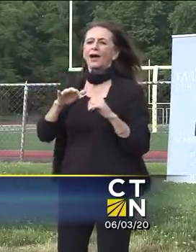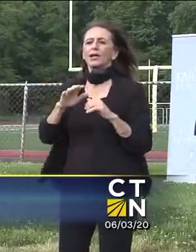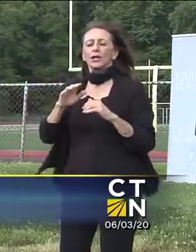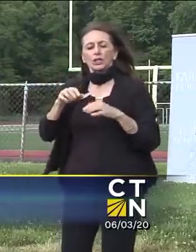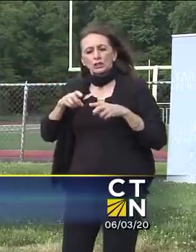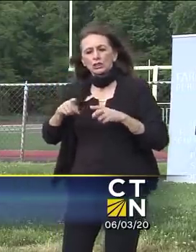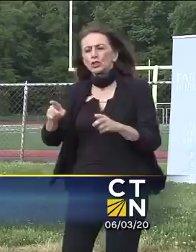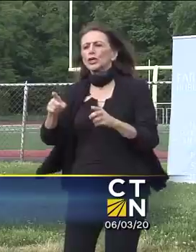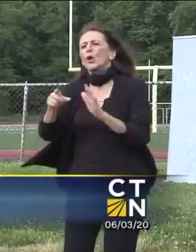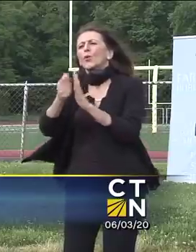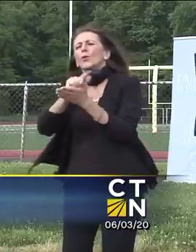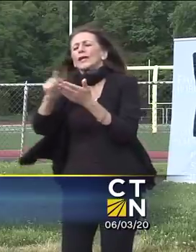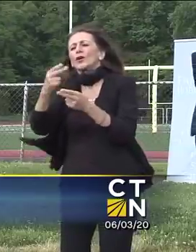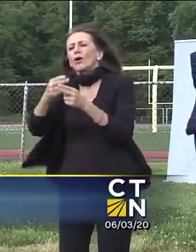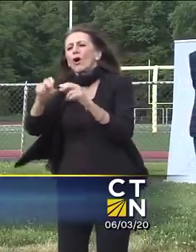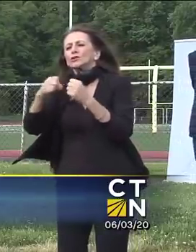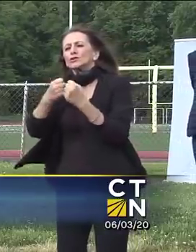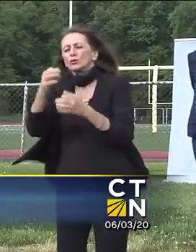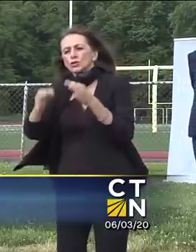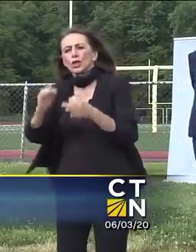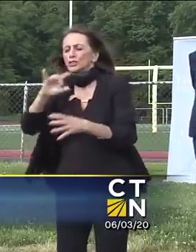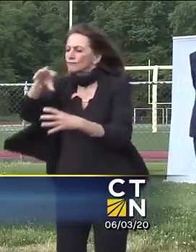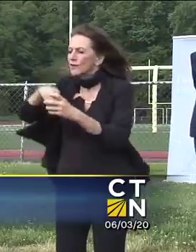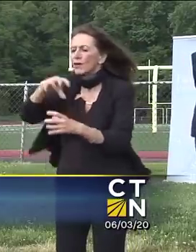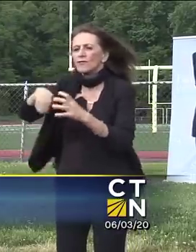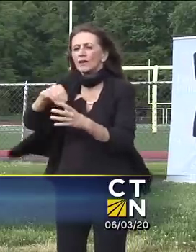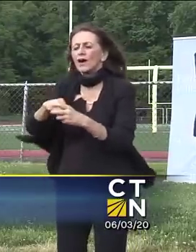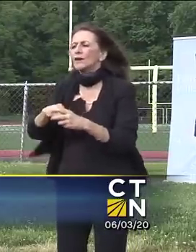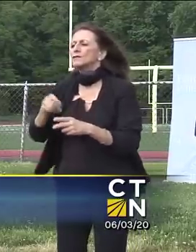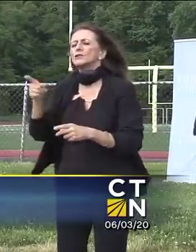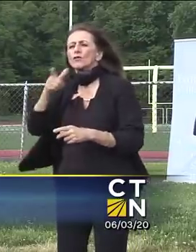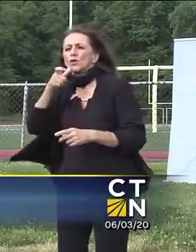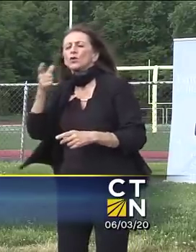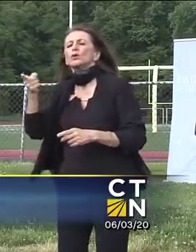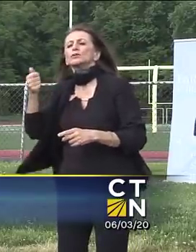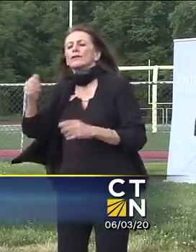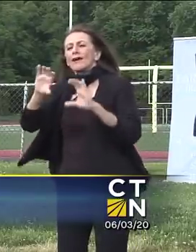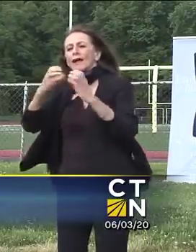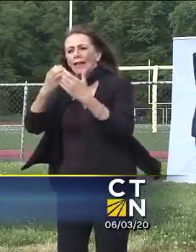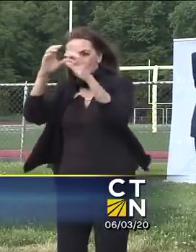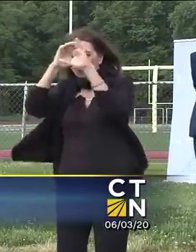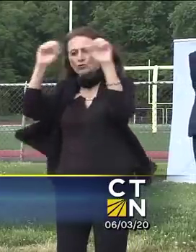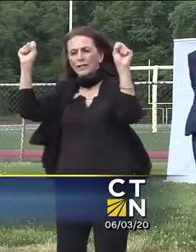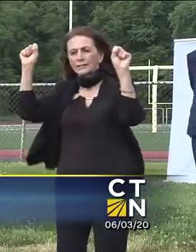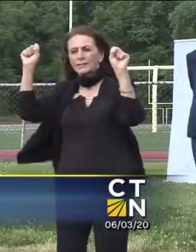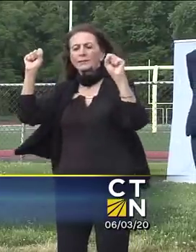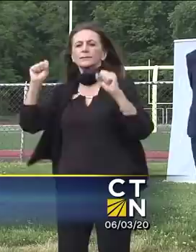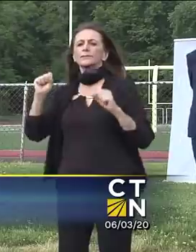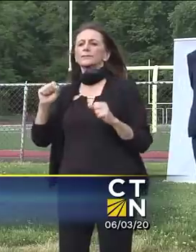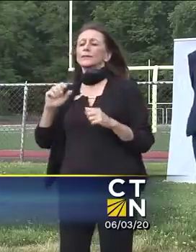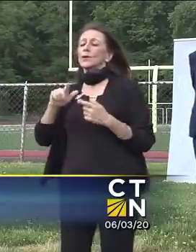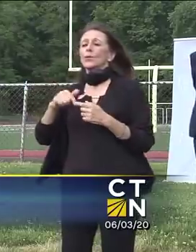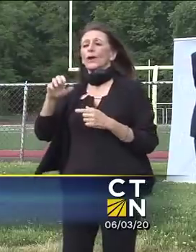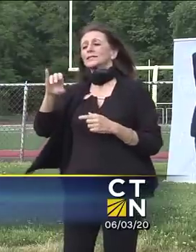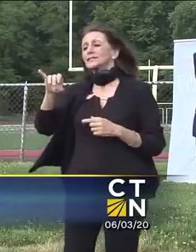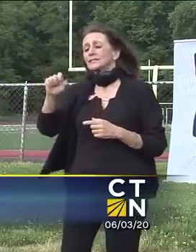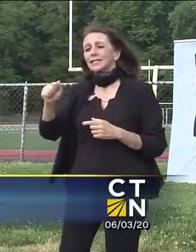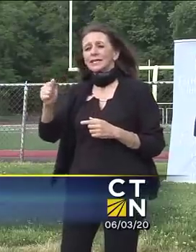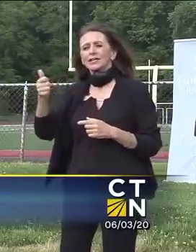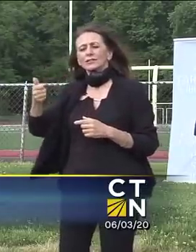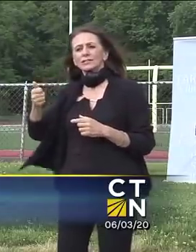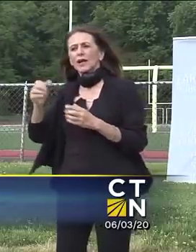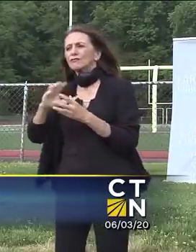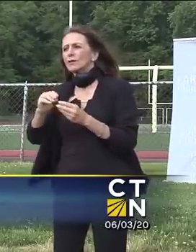Justice Week, and she is class president. And I know whenever Sia speaks, I